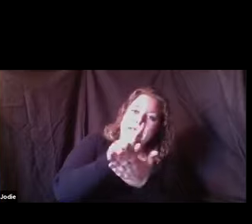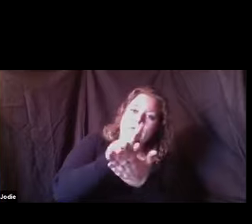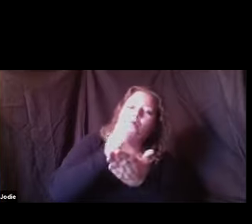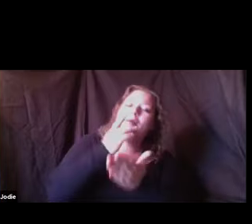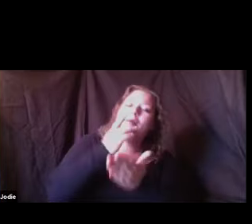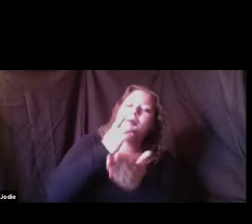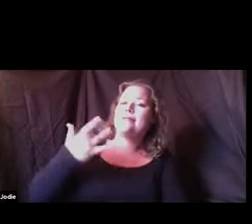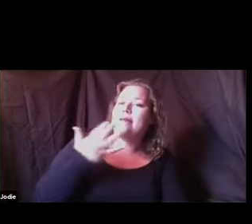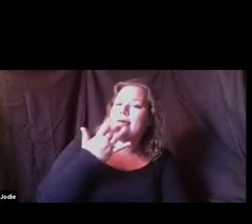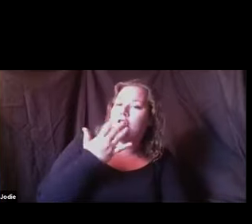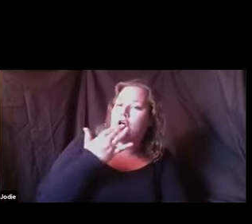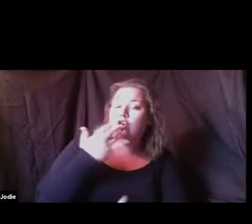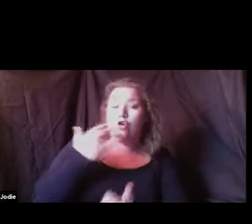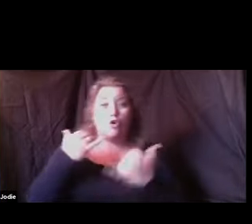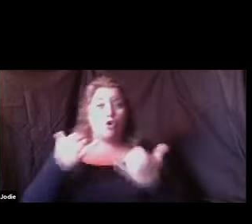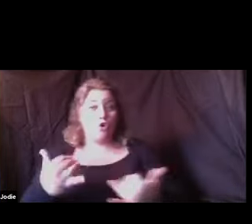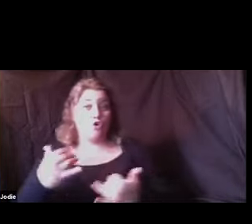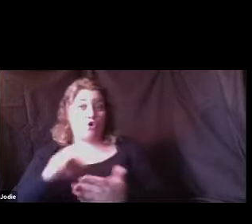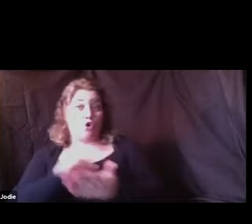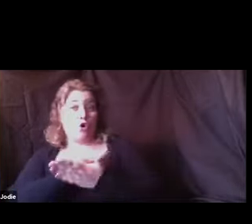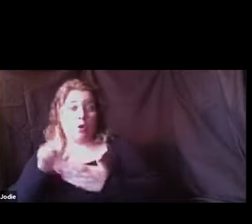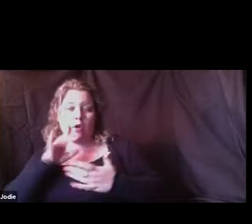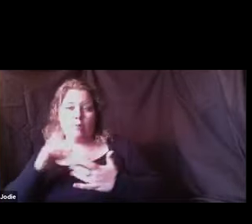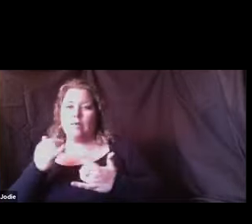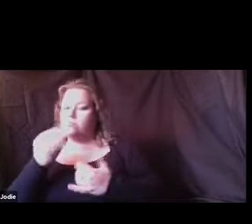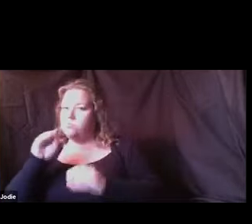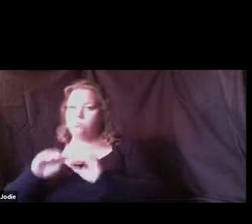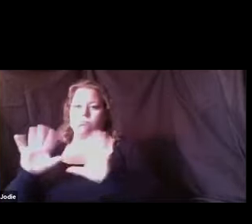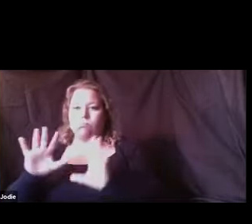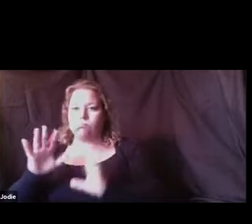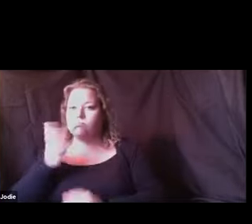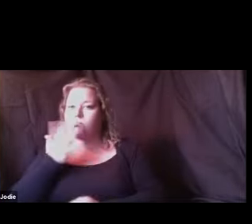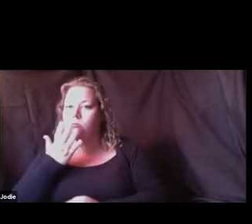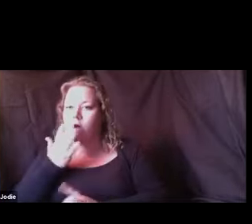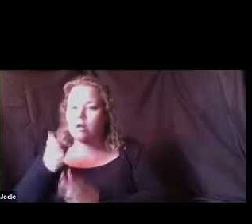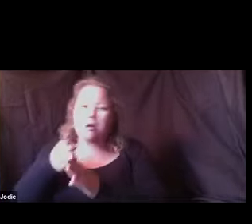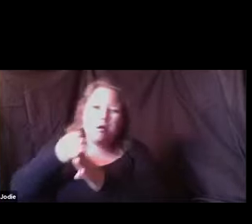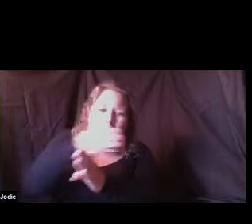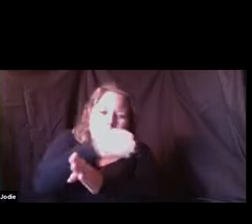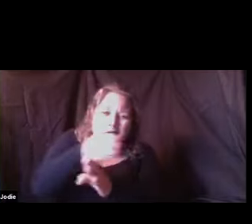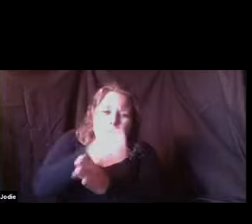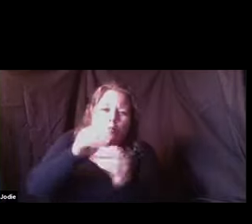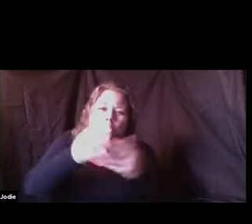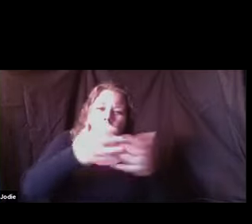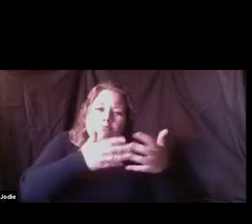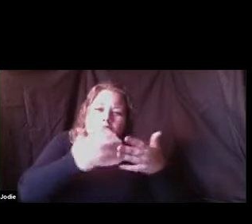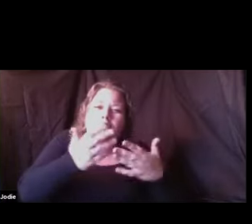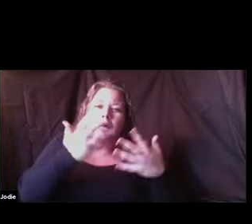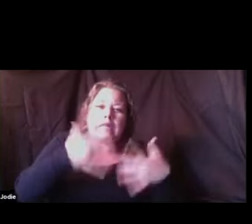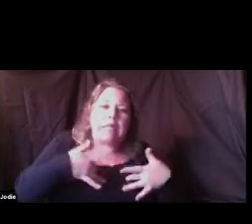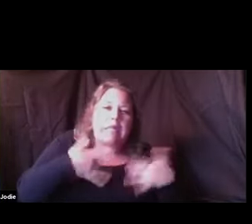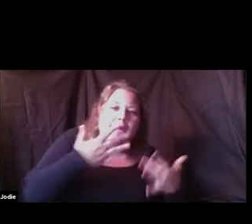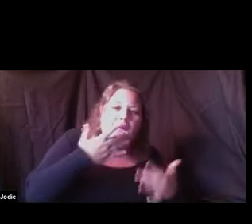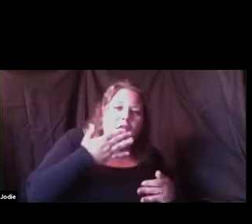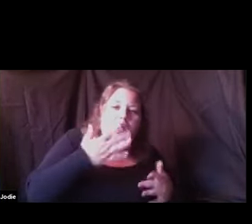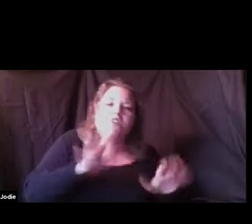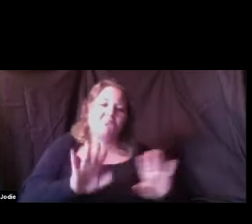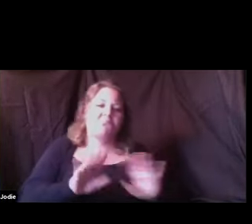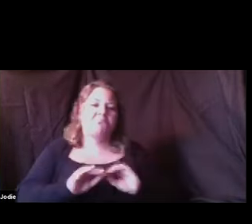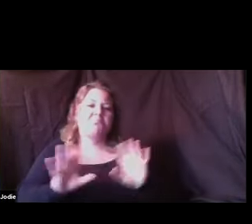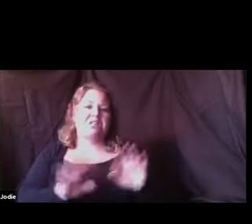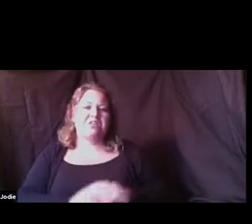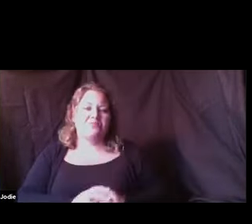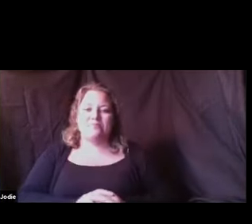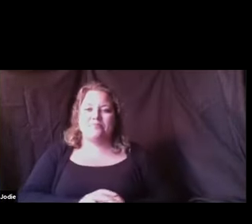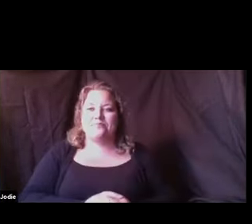the current week's status. So I think that will be helpful. And then just as a reminder as well that